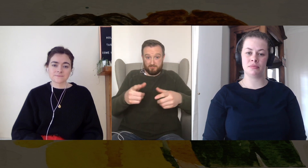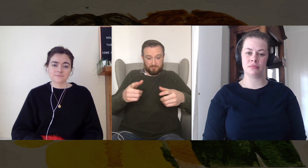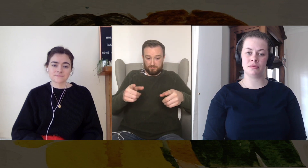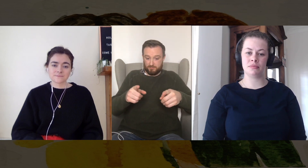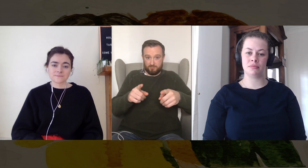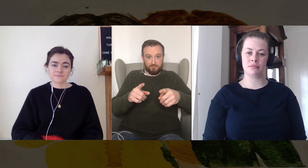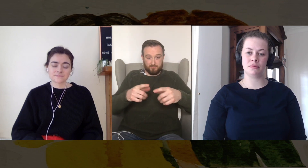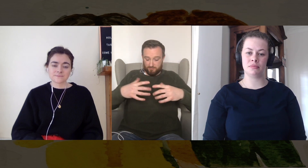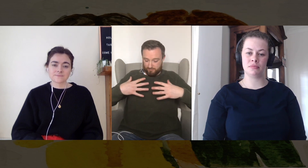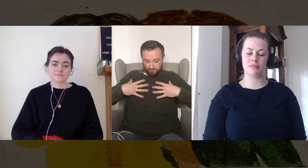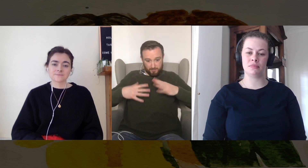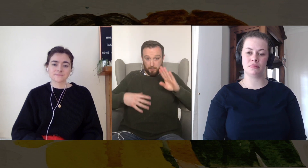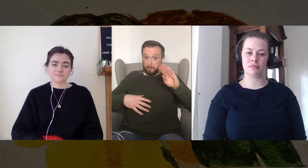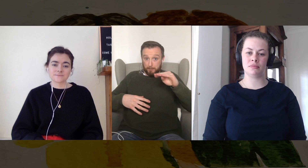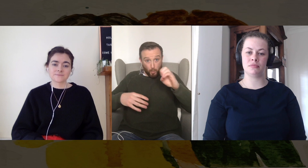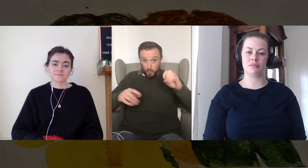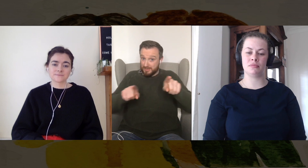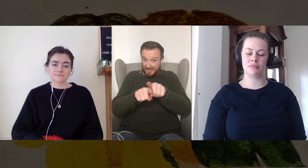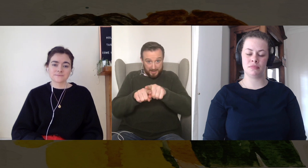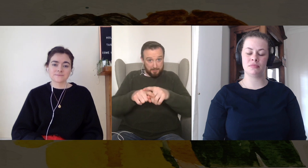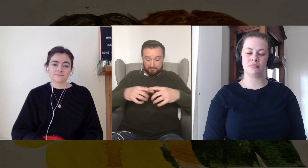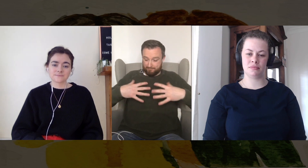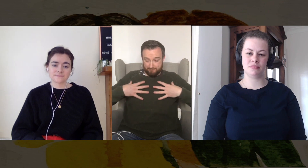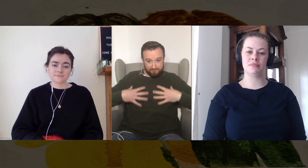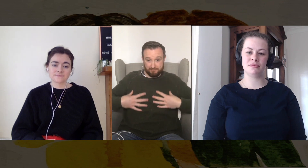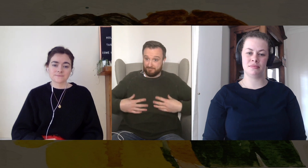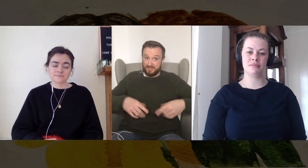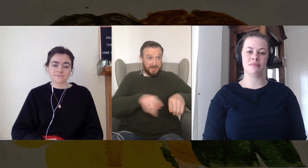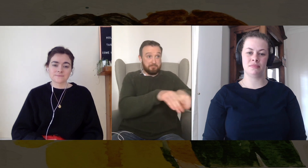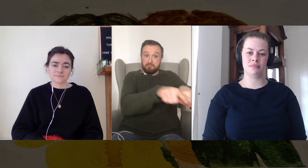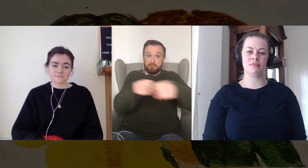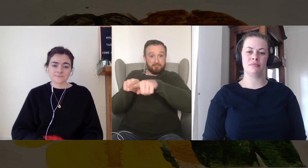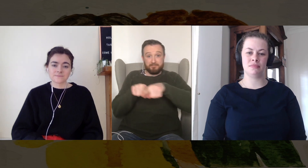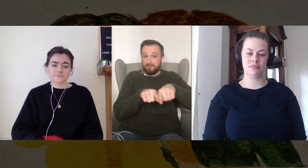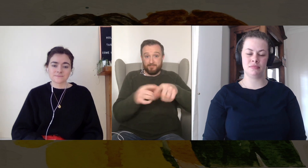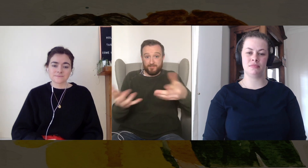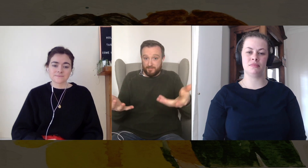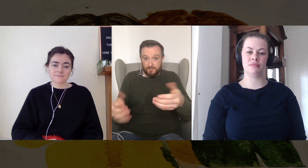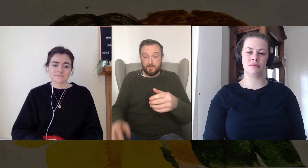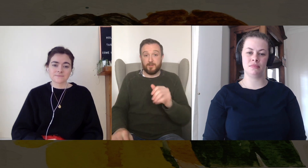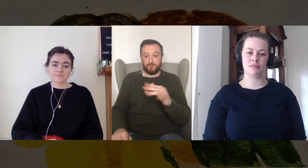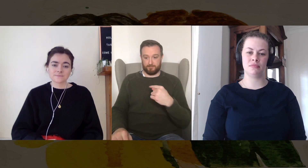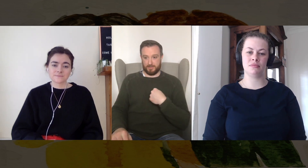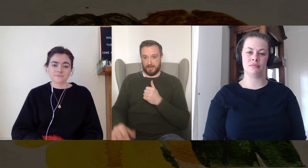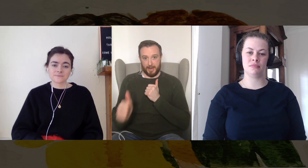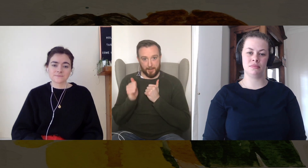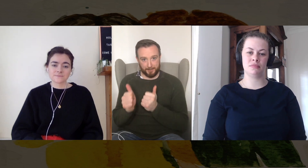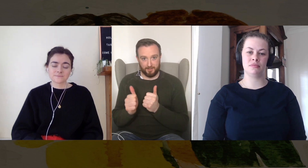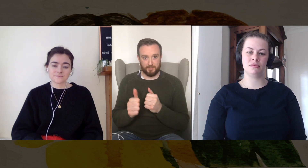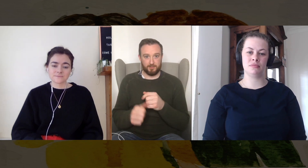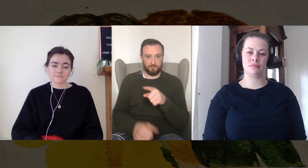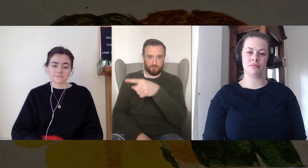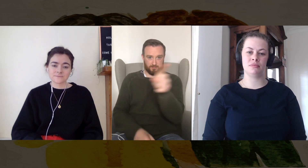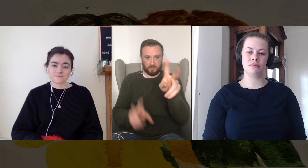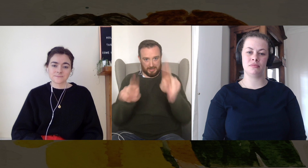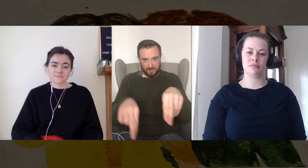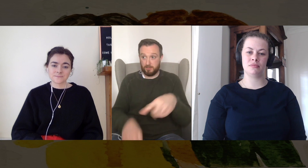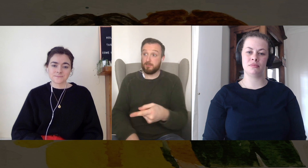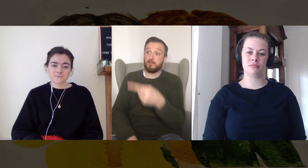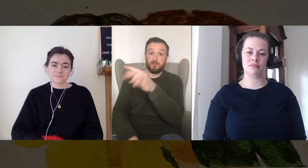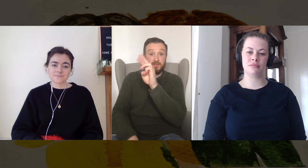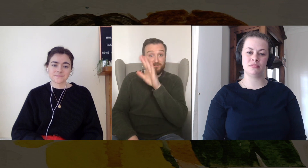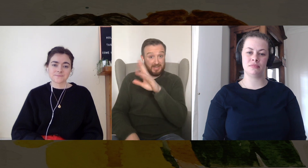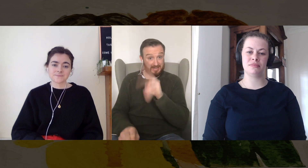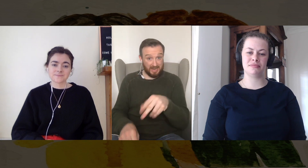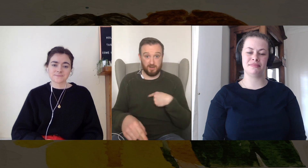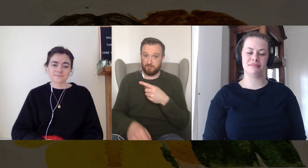just something you need to learn. We all have the same workings of our anatomy, which means we